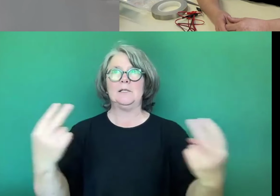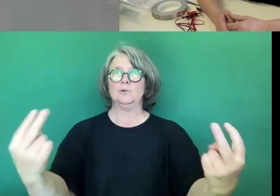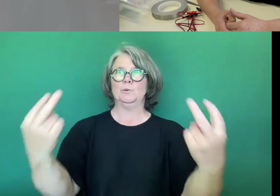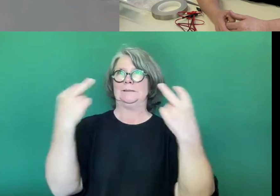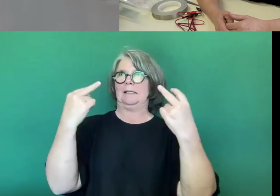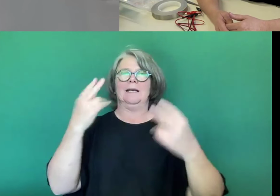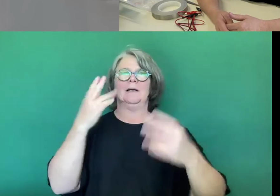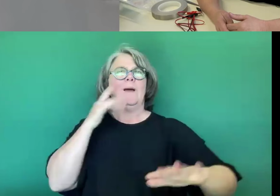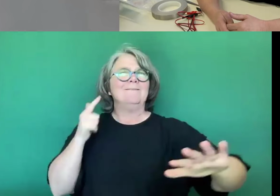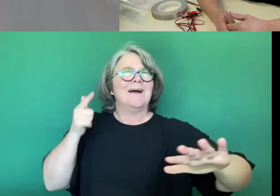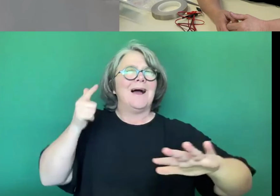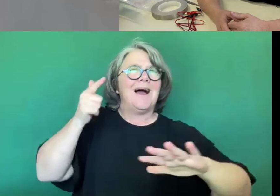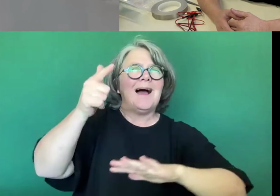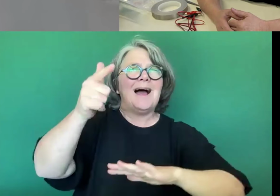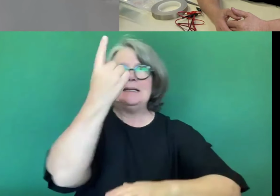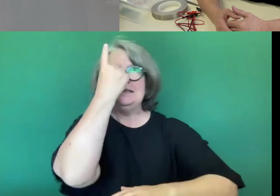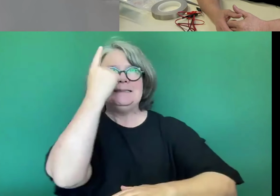mistake.